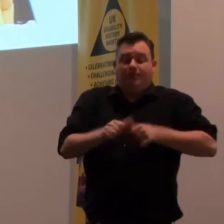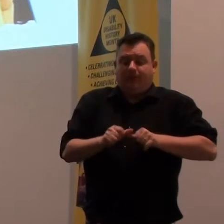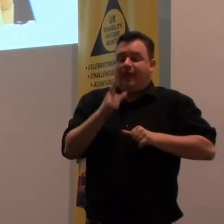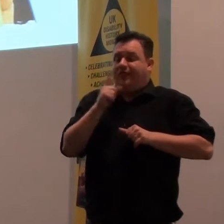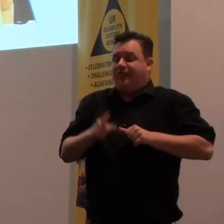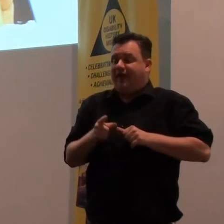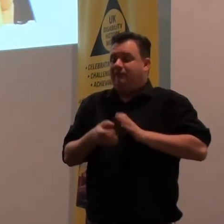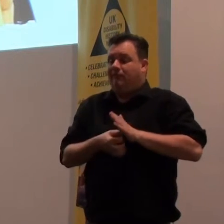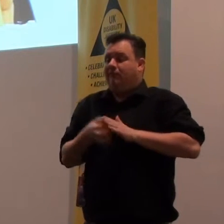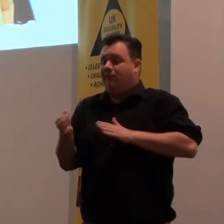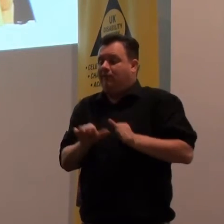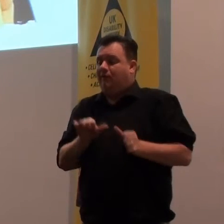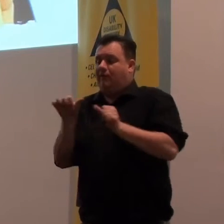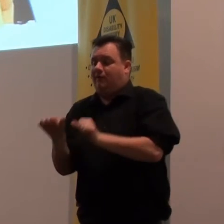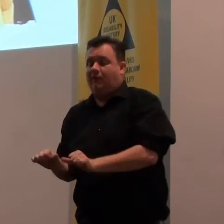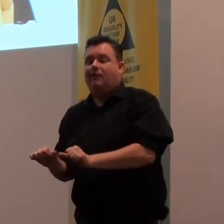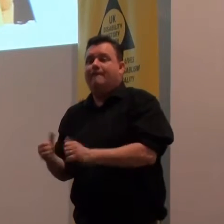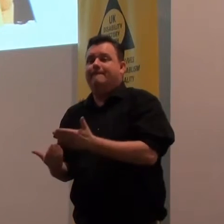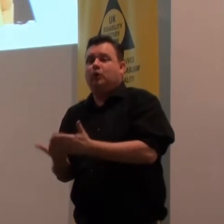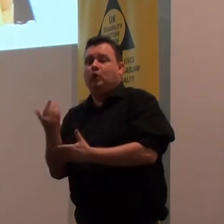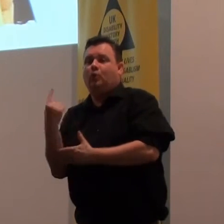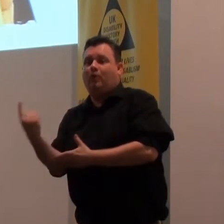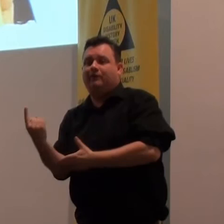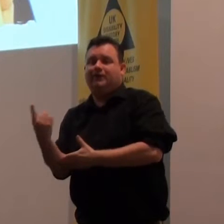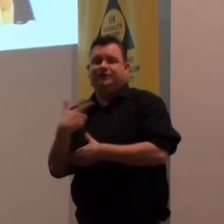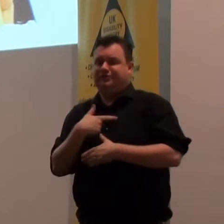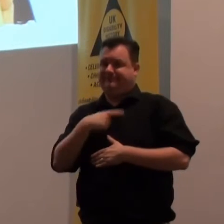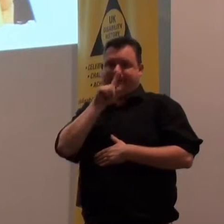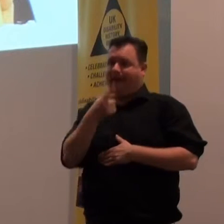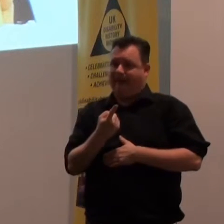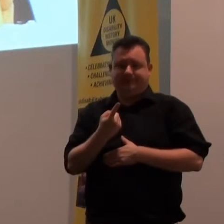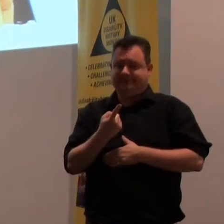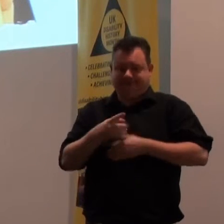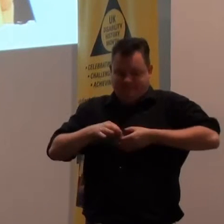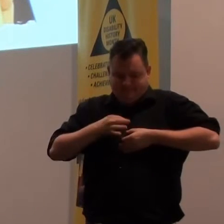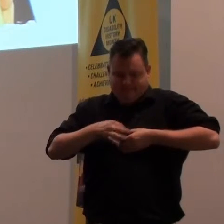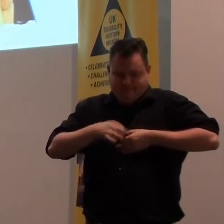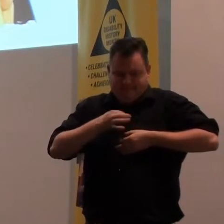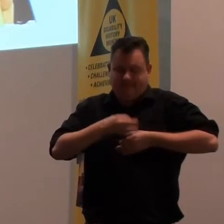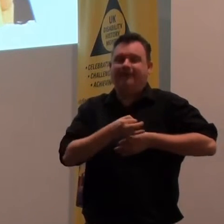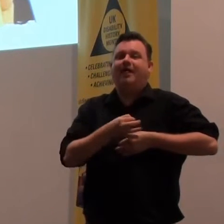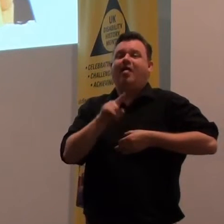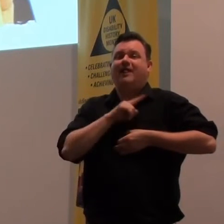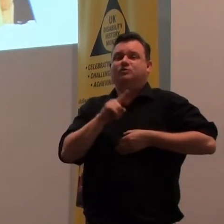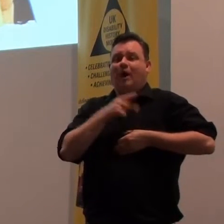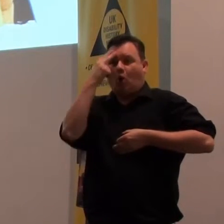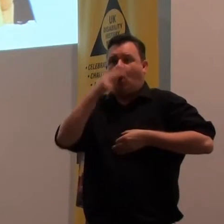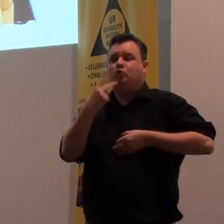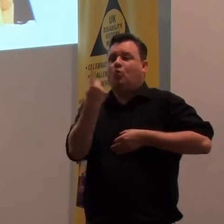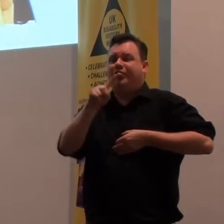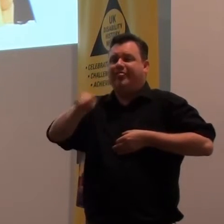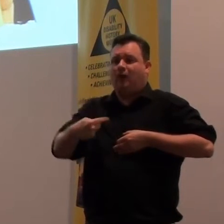she never did a decent buttonhole, because she never got moved on to anything else. That's why it's called A Thousand Buttonholes.